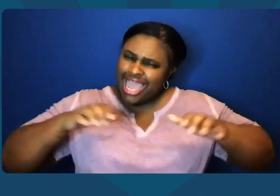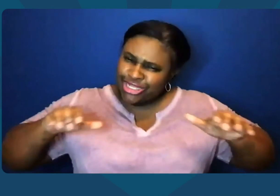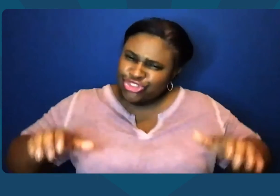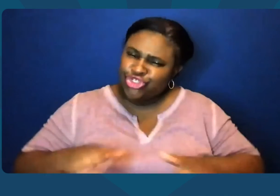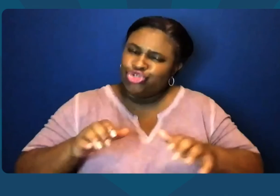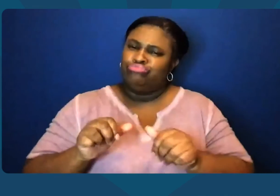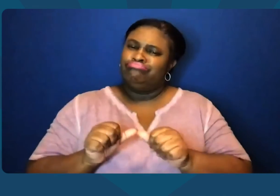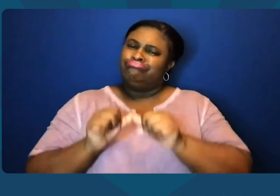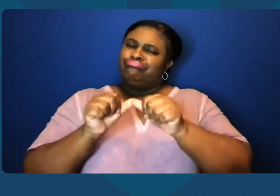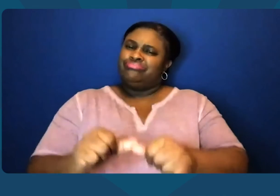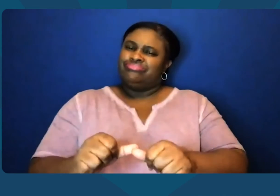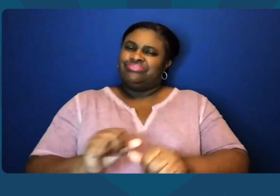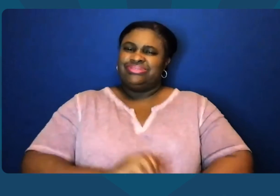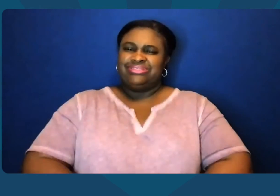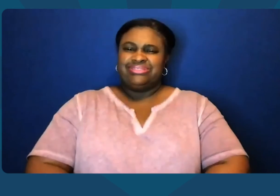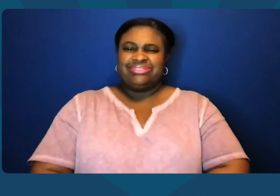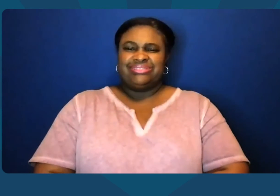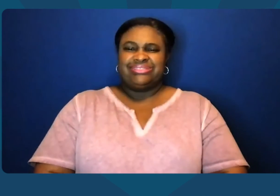of everything I do.